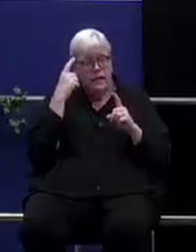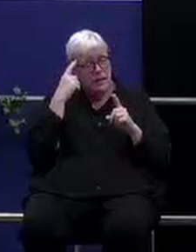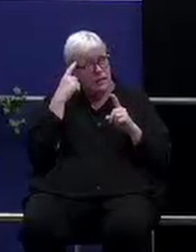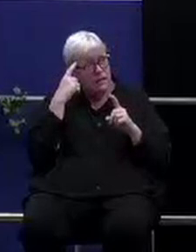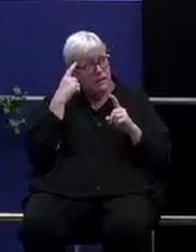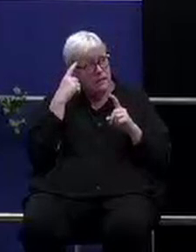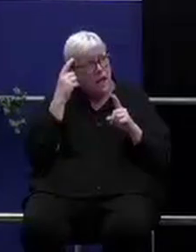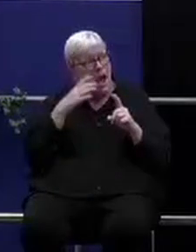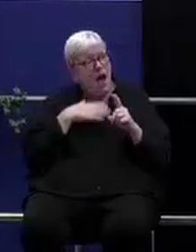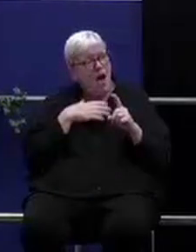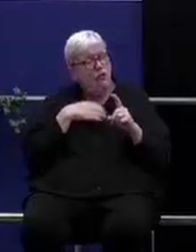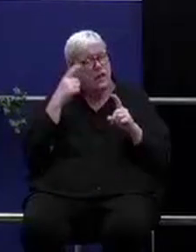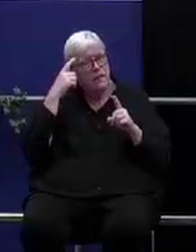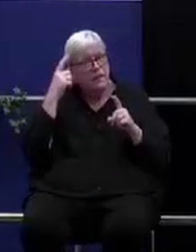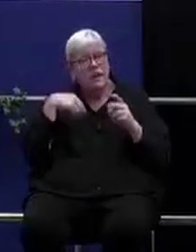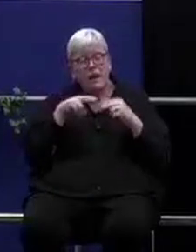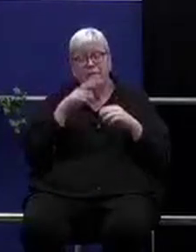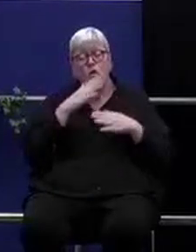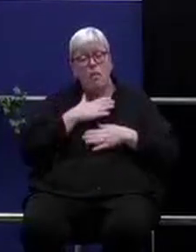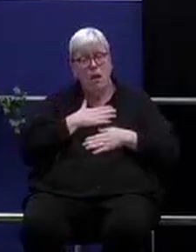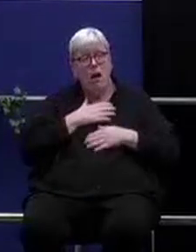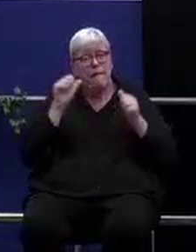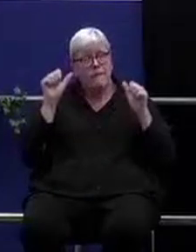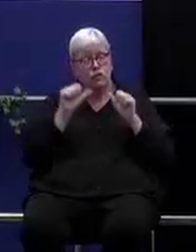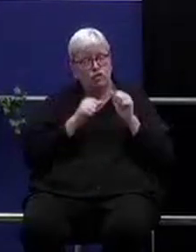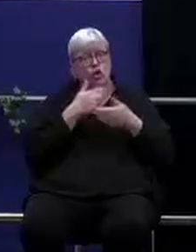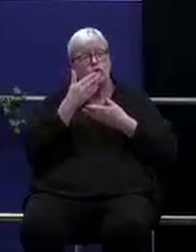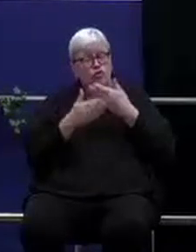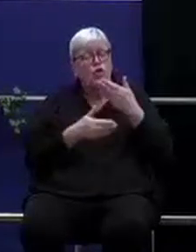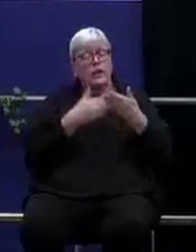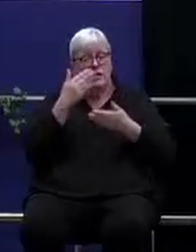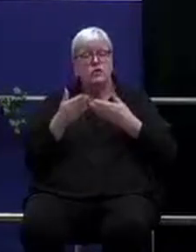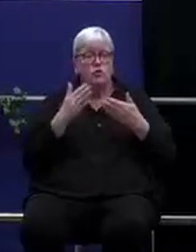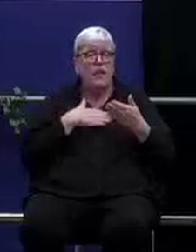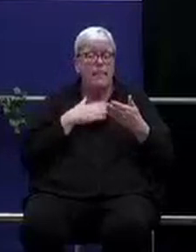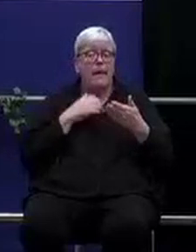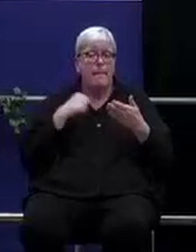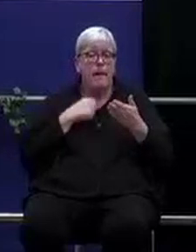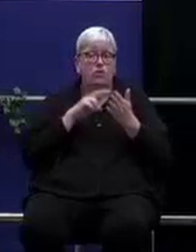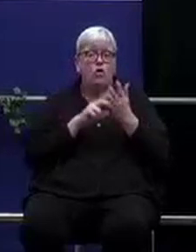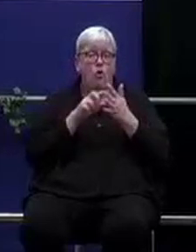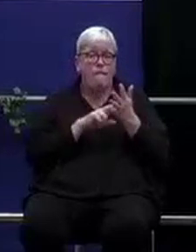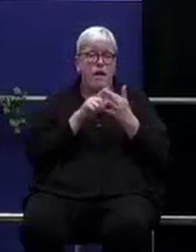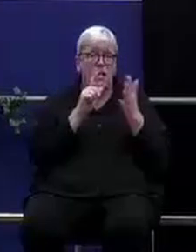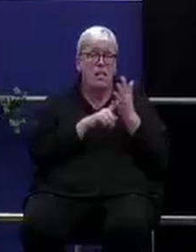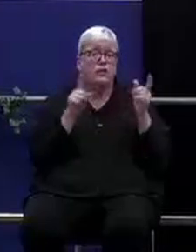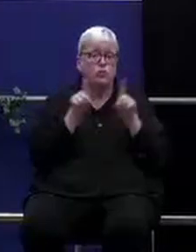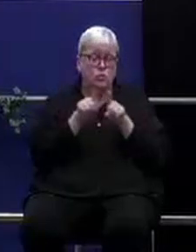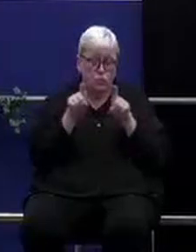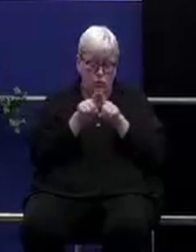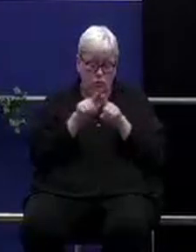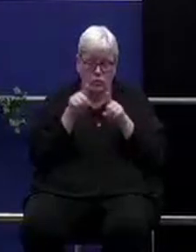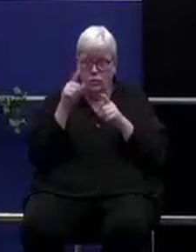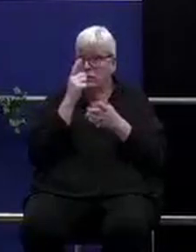I would like to think that if you're a short story lover, you would also see my love for the form in the novel. On the topic